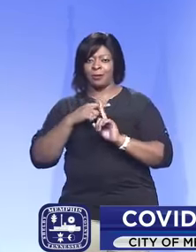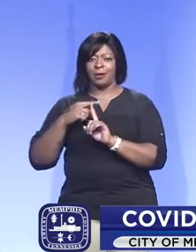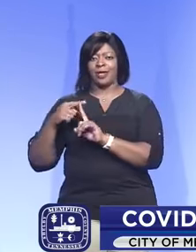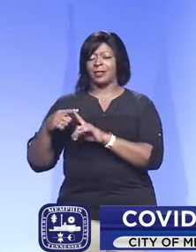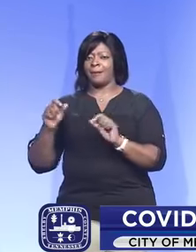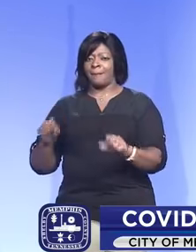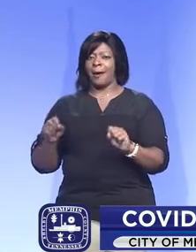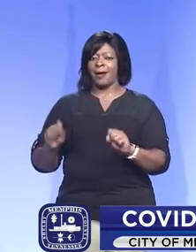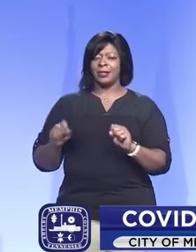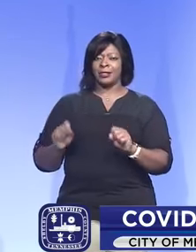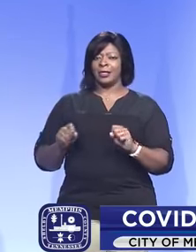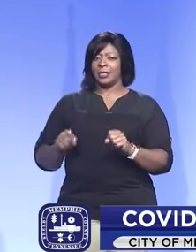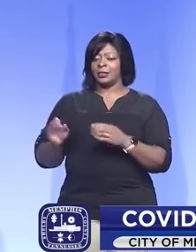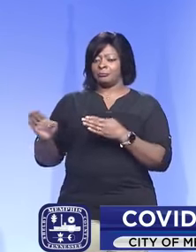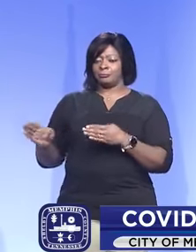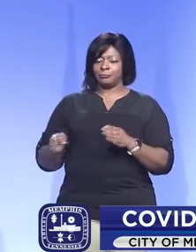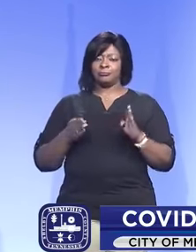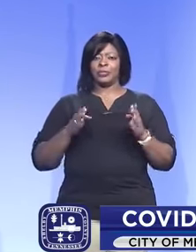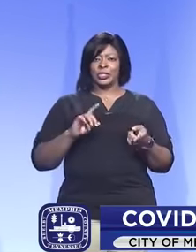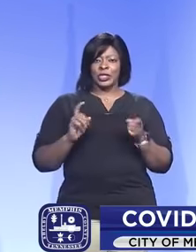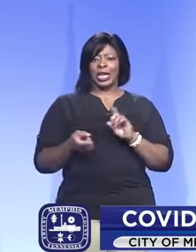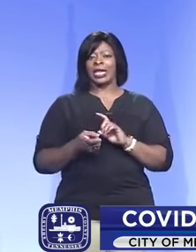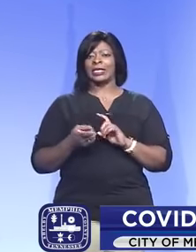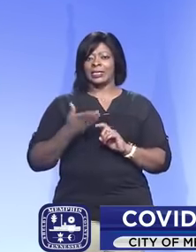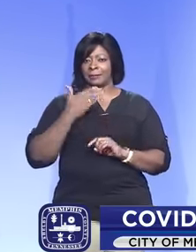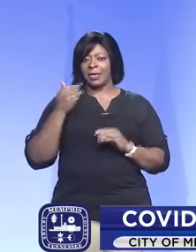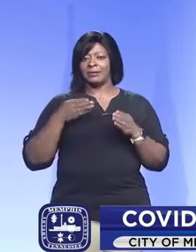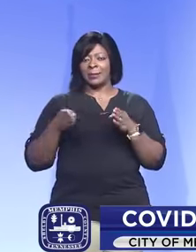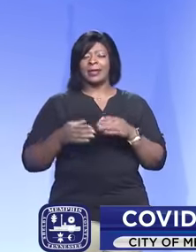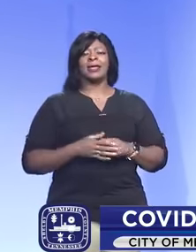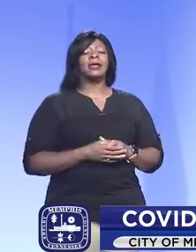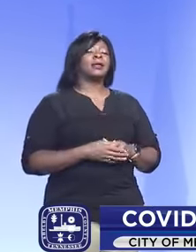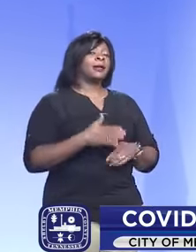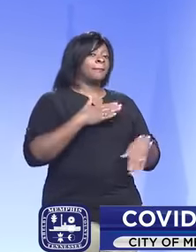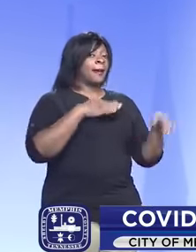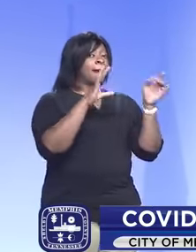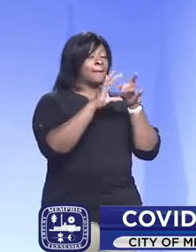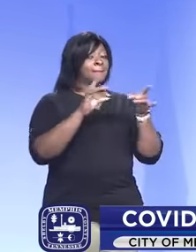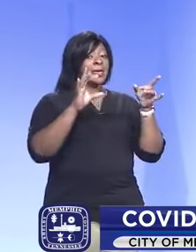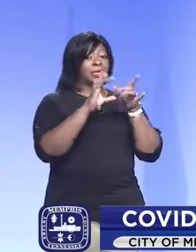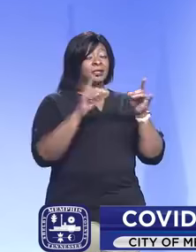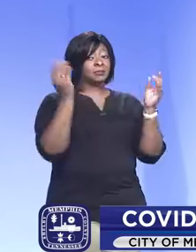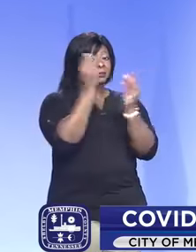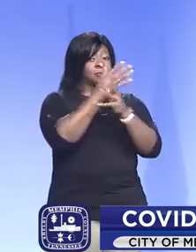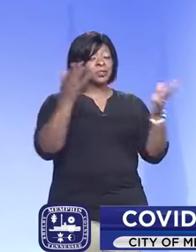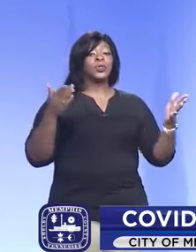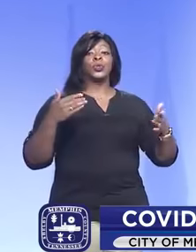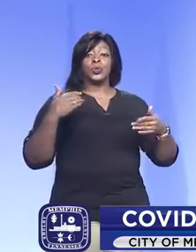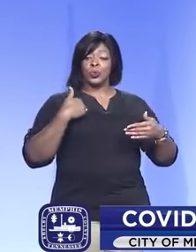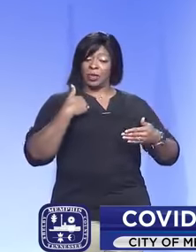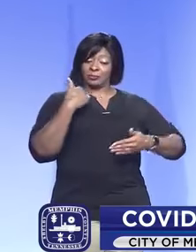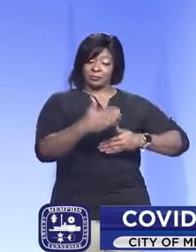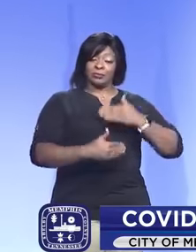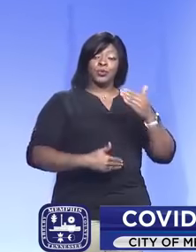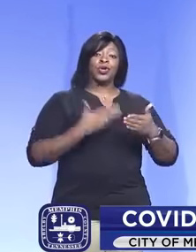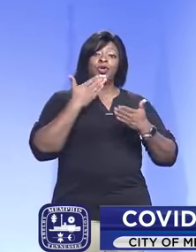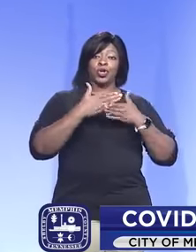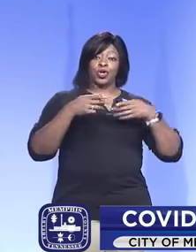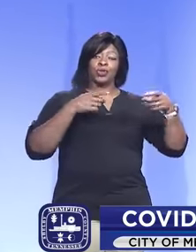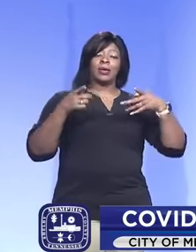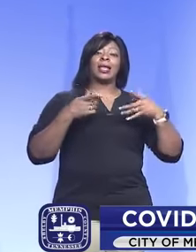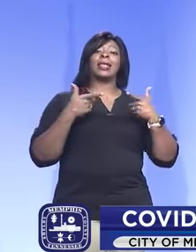of swinging in the other direction? Well, my message to the public is we headed in a good direction.